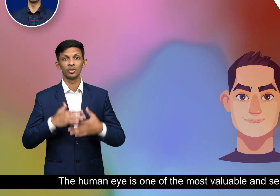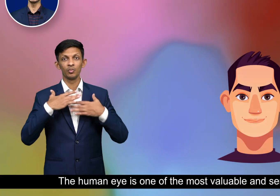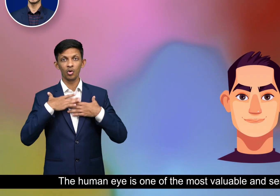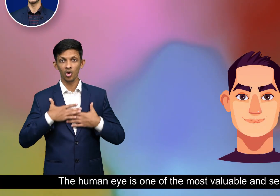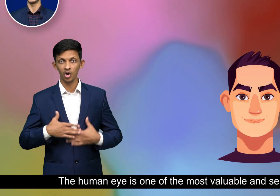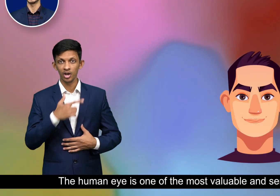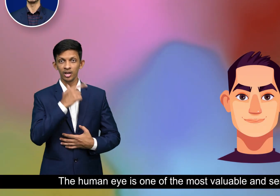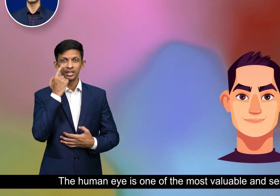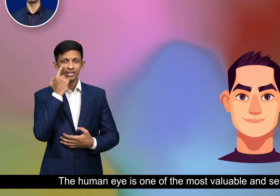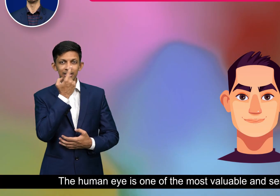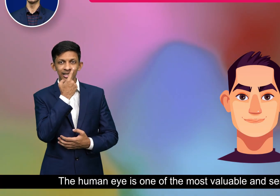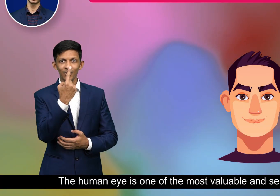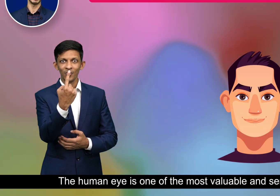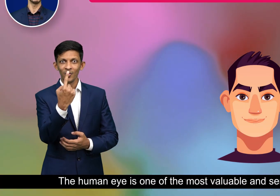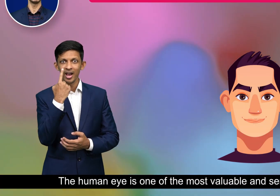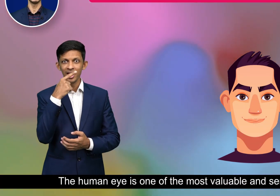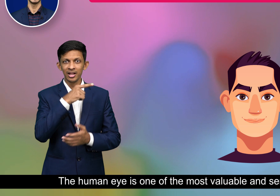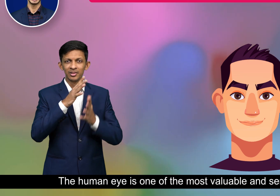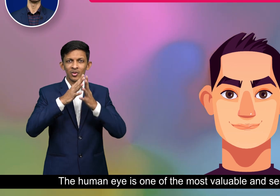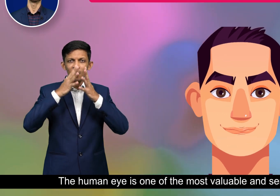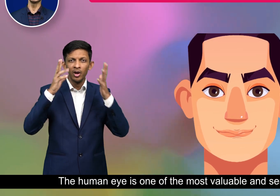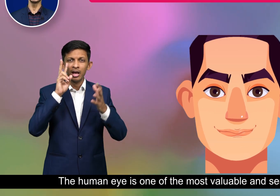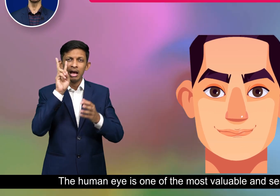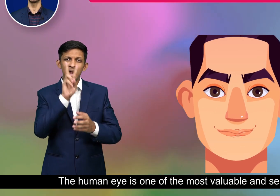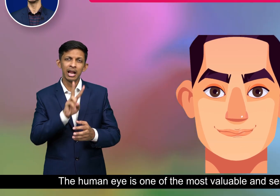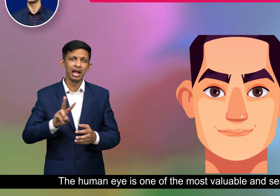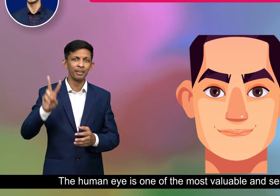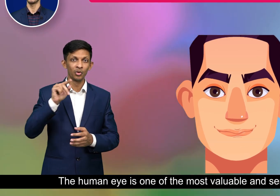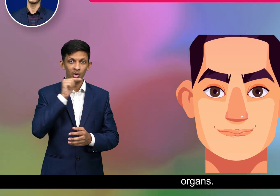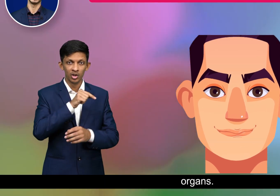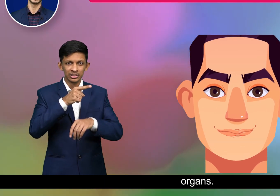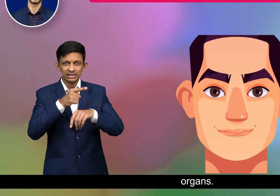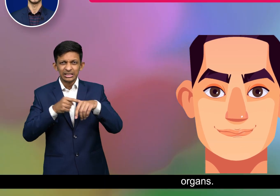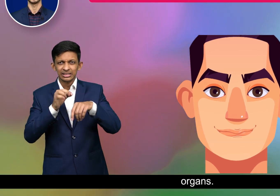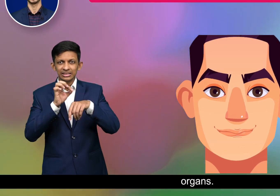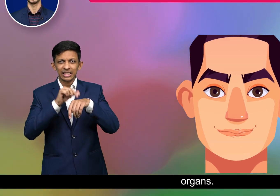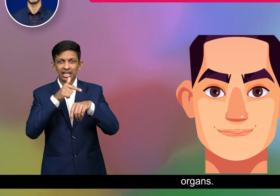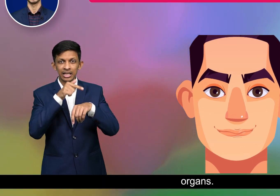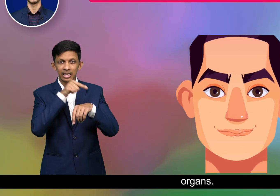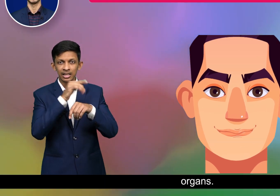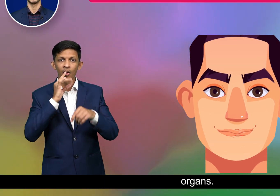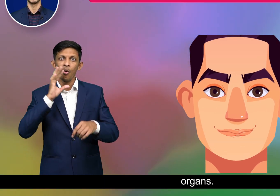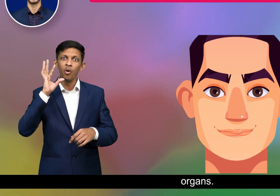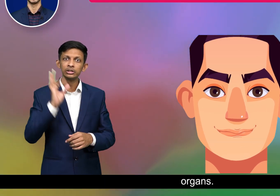The human eye is one of the most valuable and sensitive sense organs.